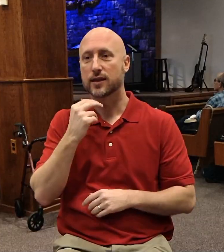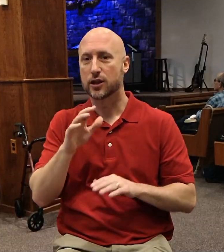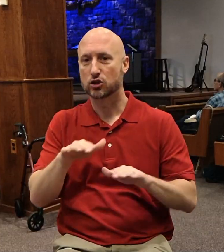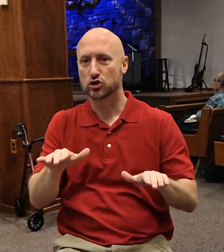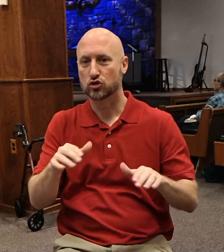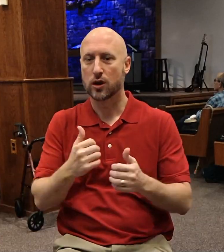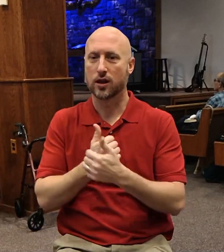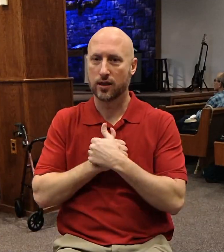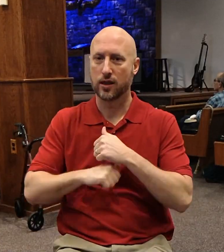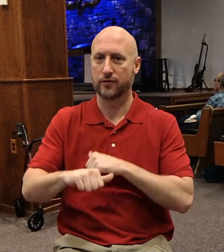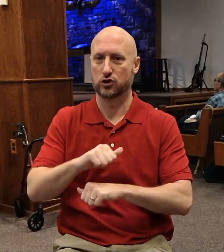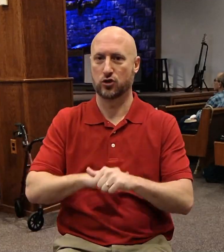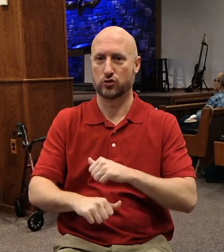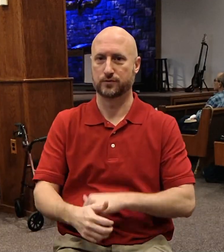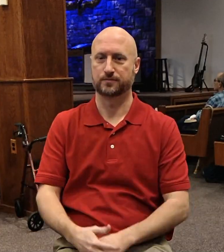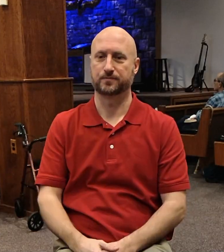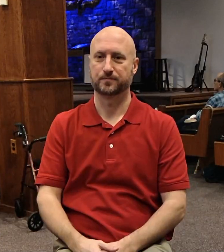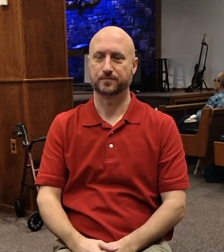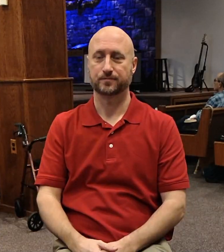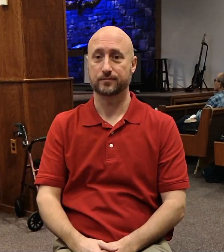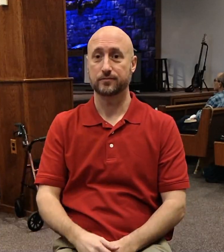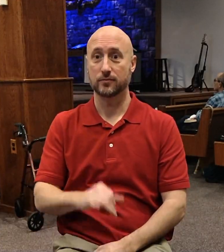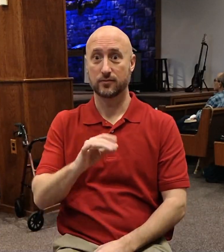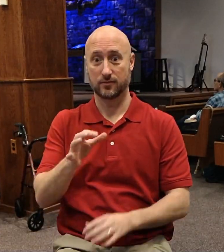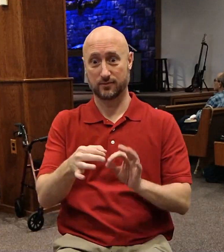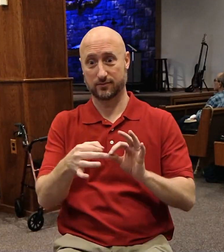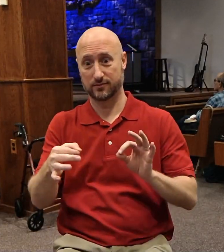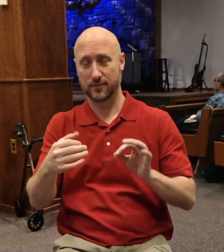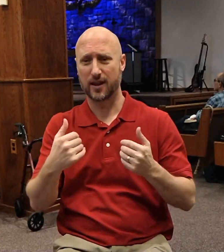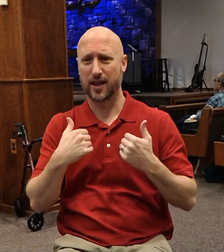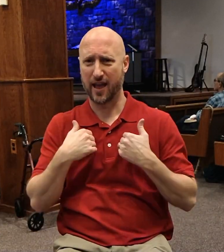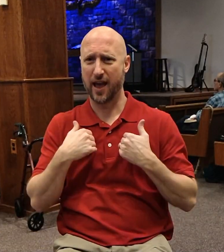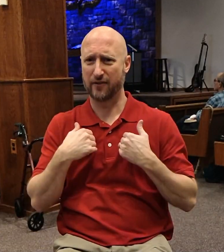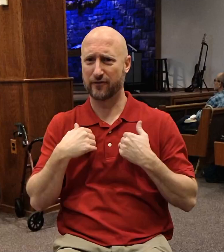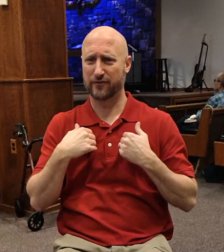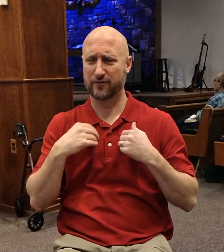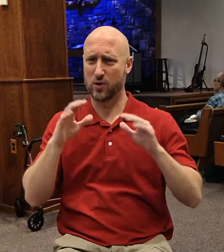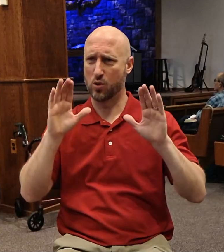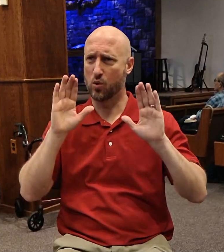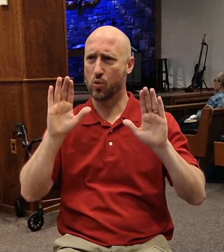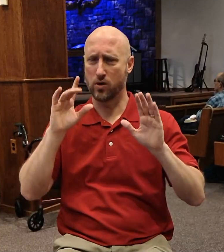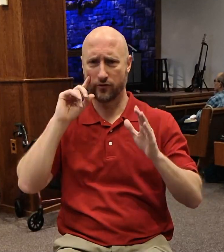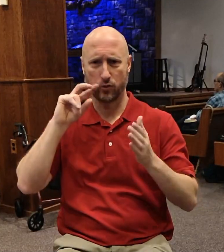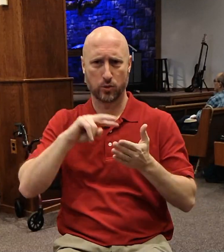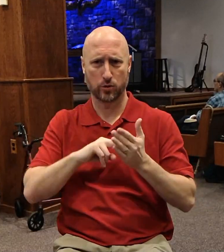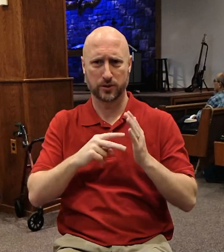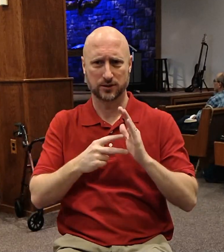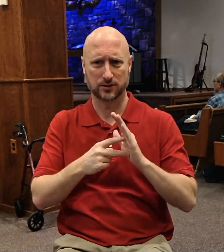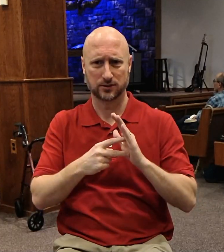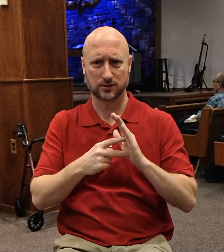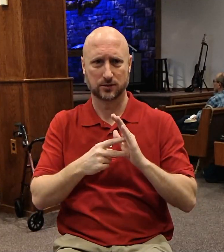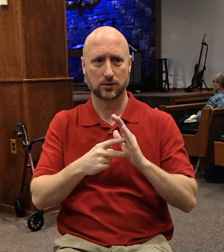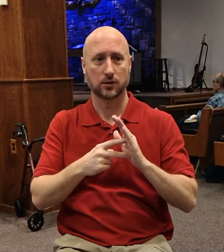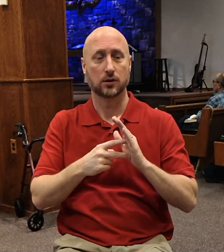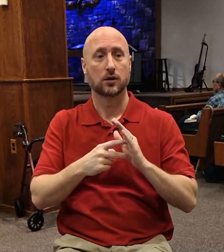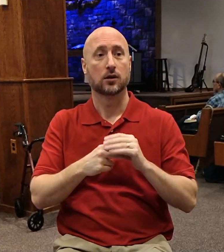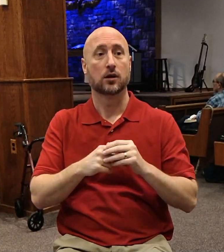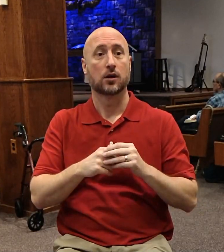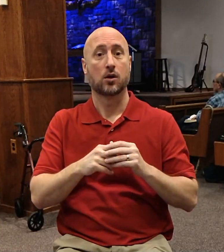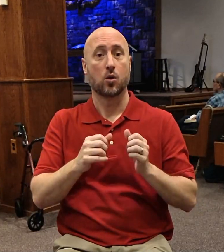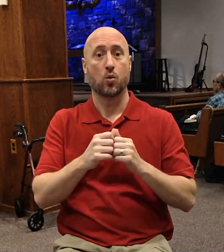And there's great purpose to it. It isn't just without being linked to something